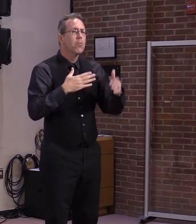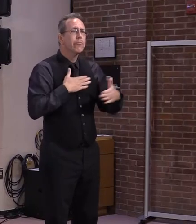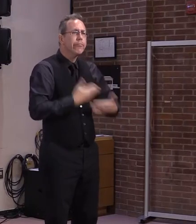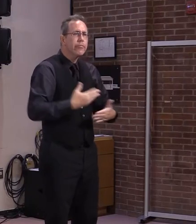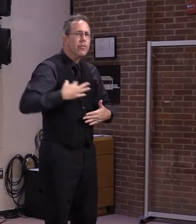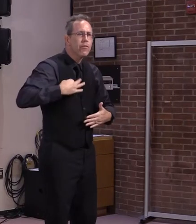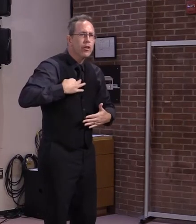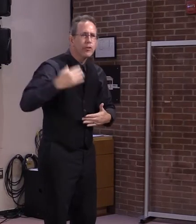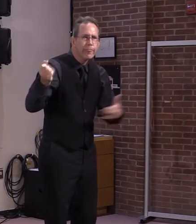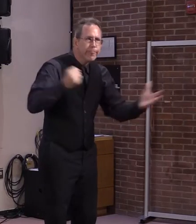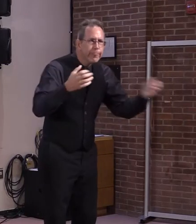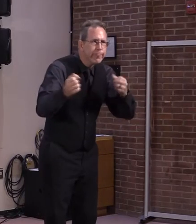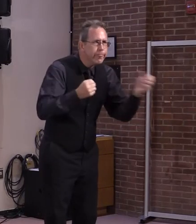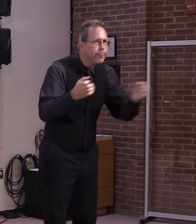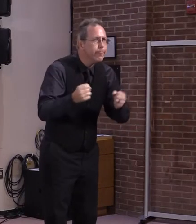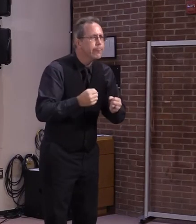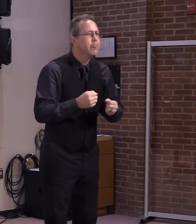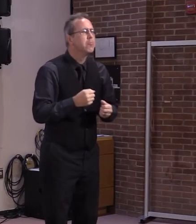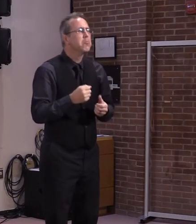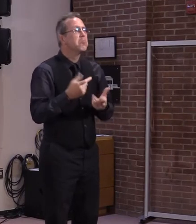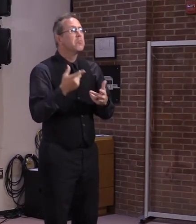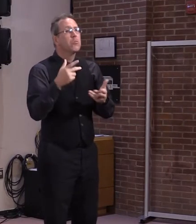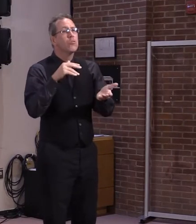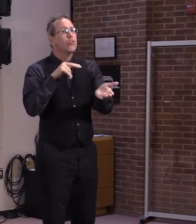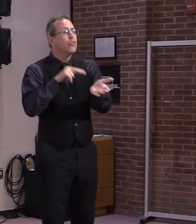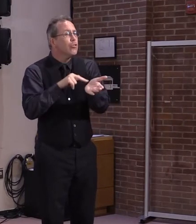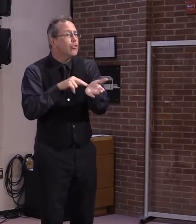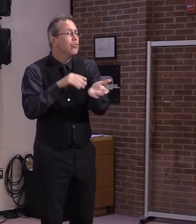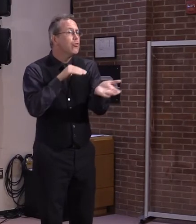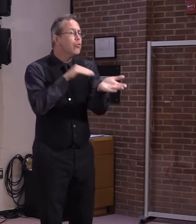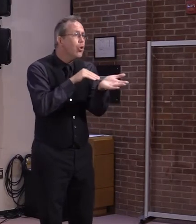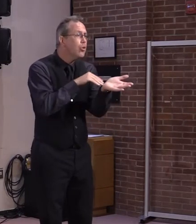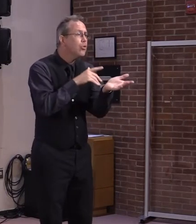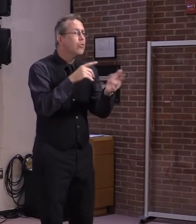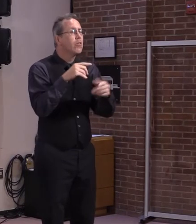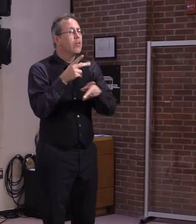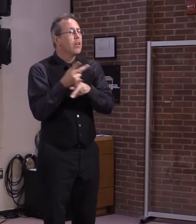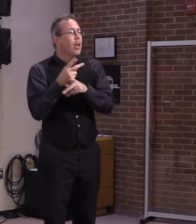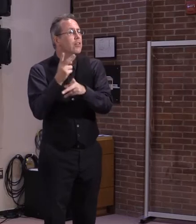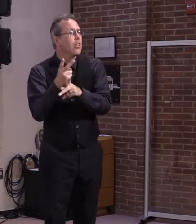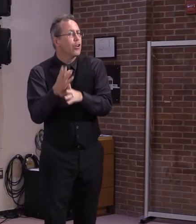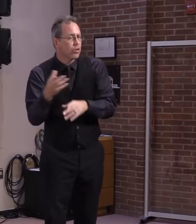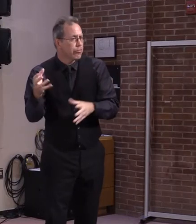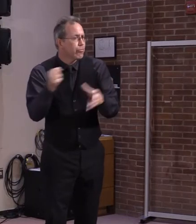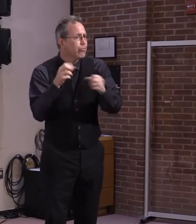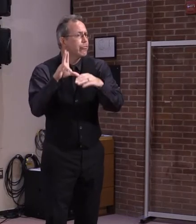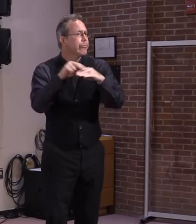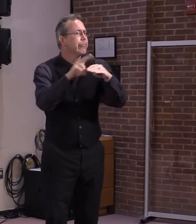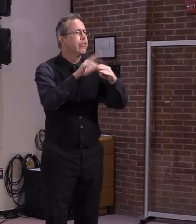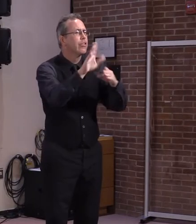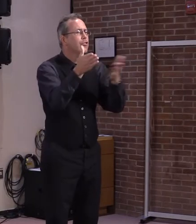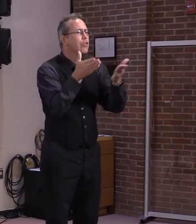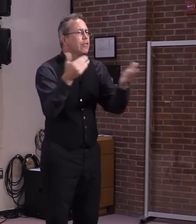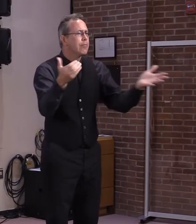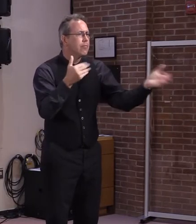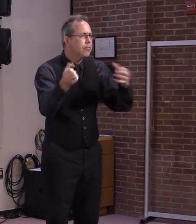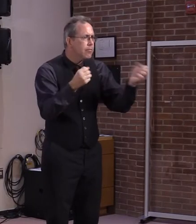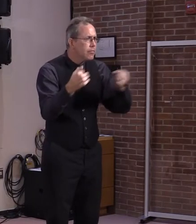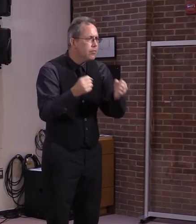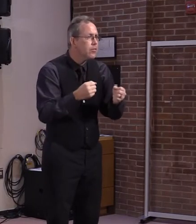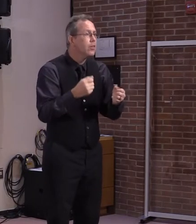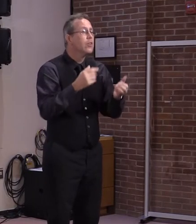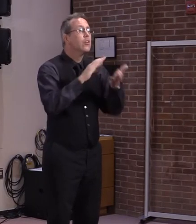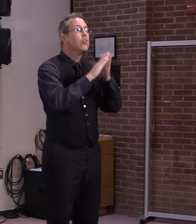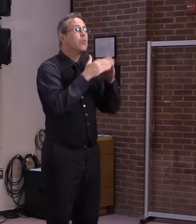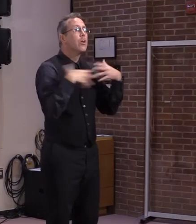in the healthcare arena, whether it's hospitals or FQHCs or other areas